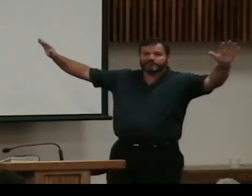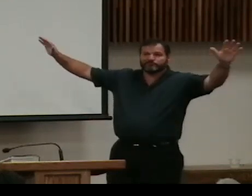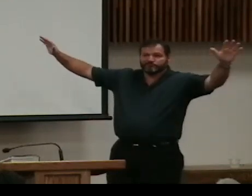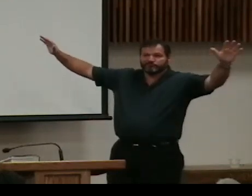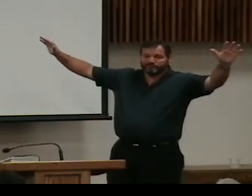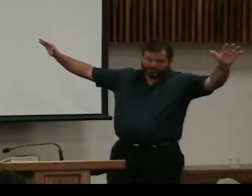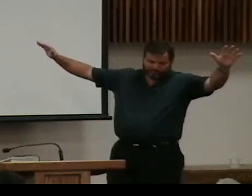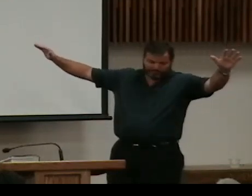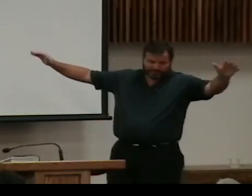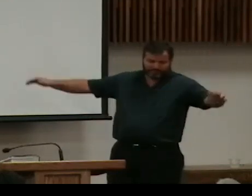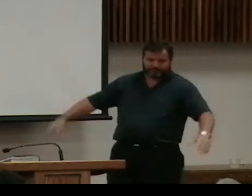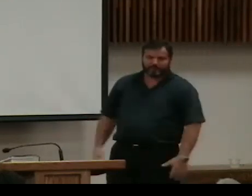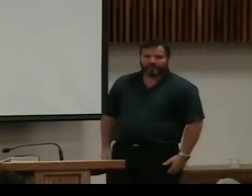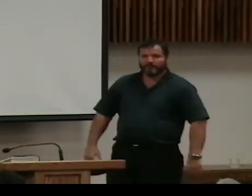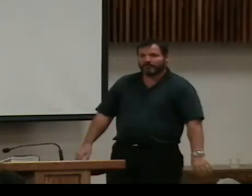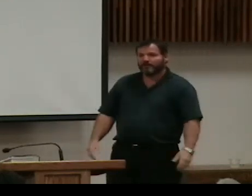It's all finished, he said.